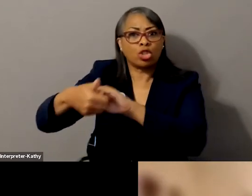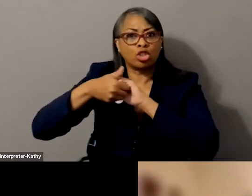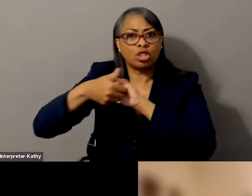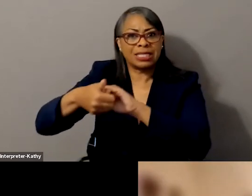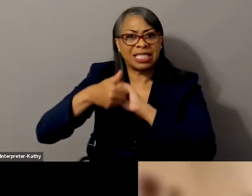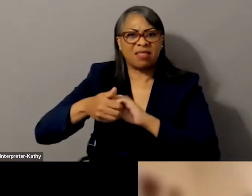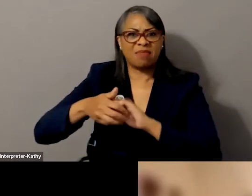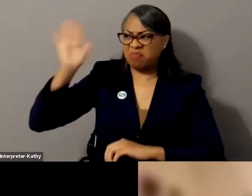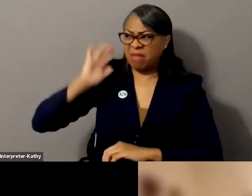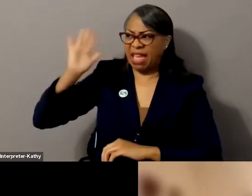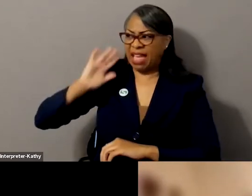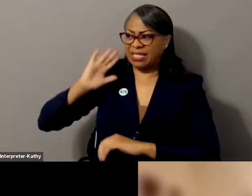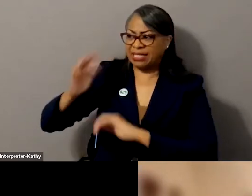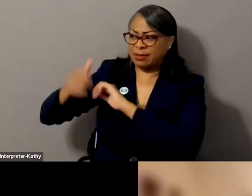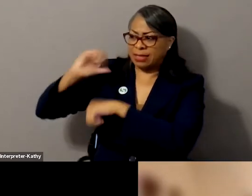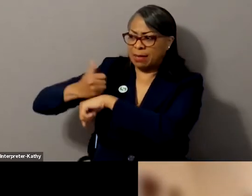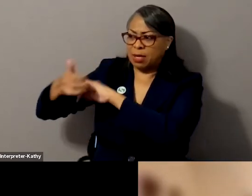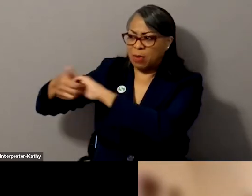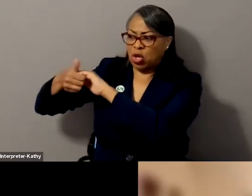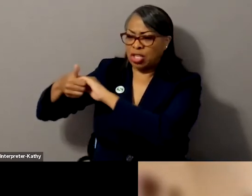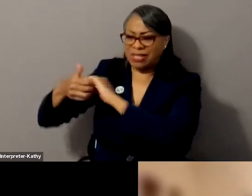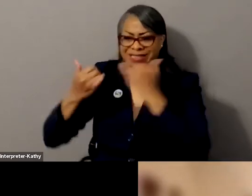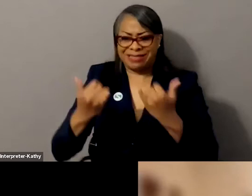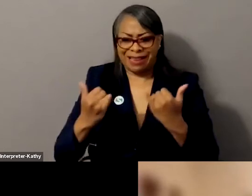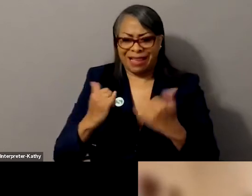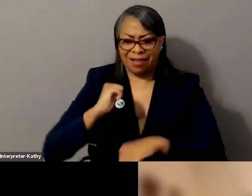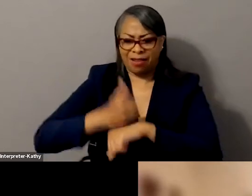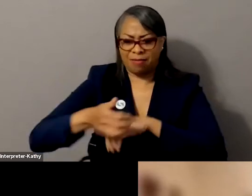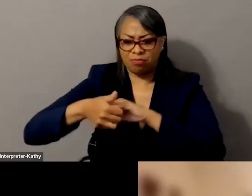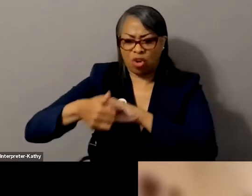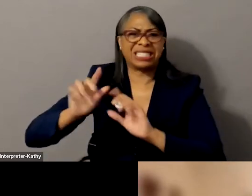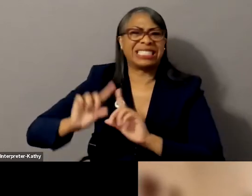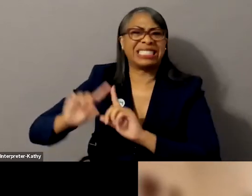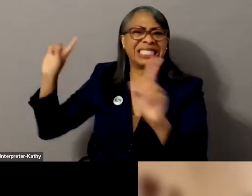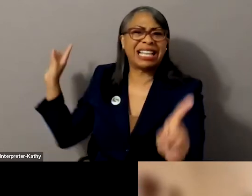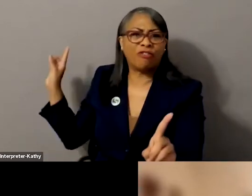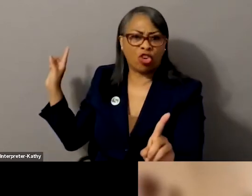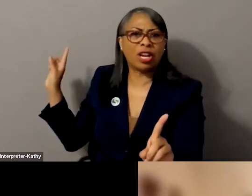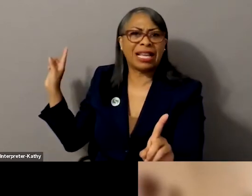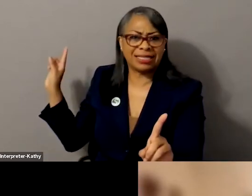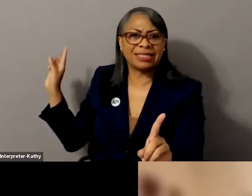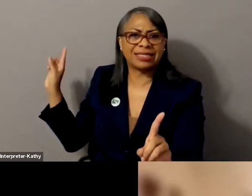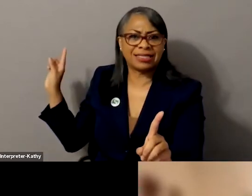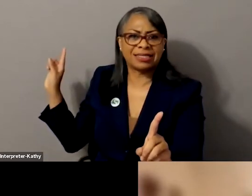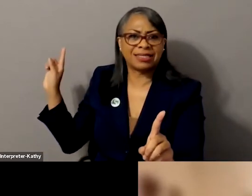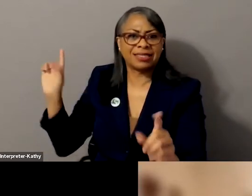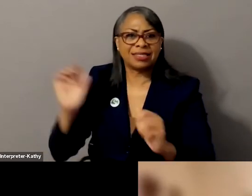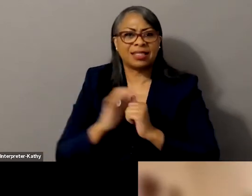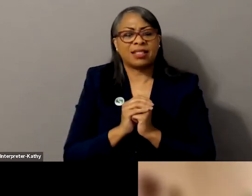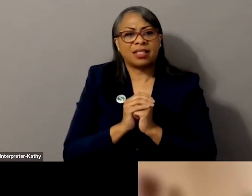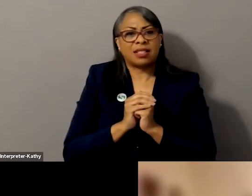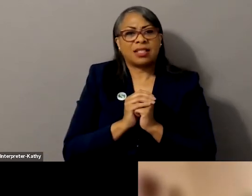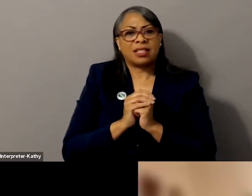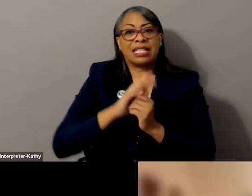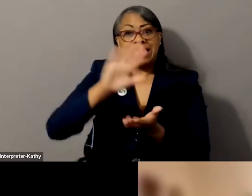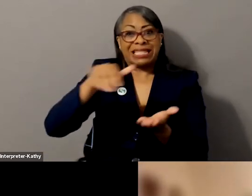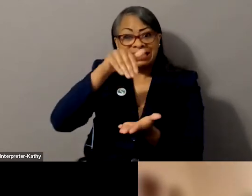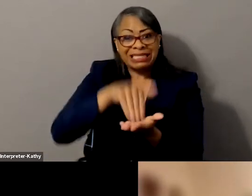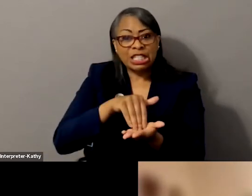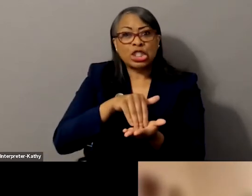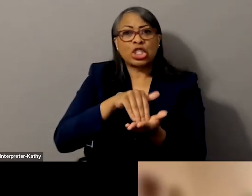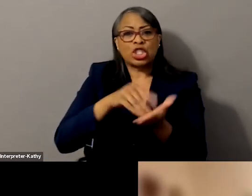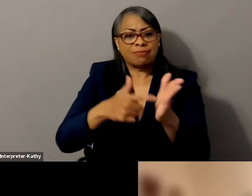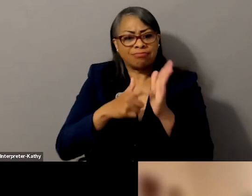them in the past. Partnerships that really feed back into the center's mandate to produce